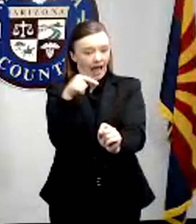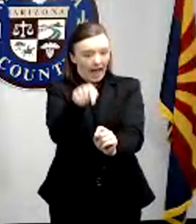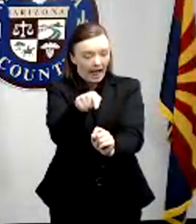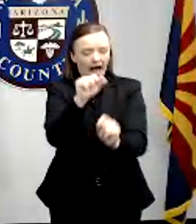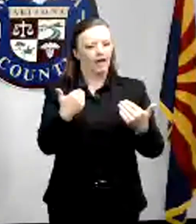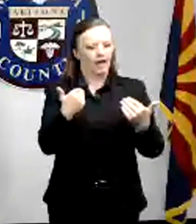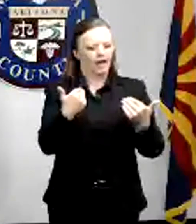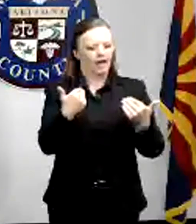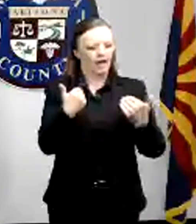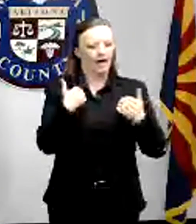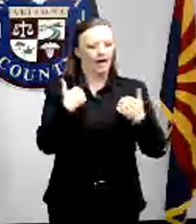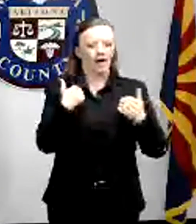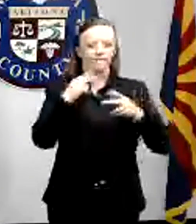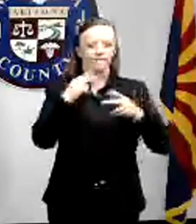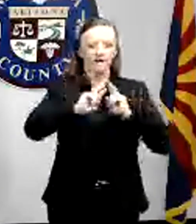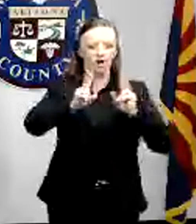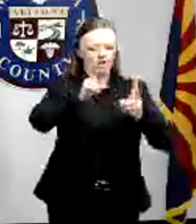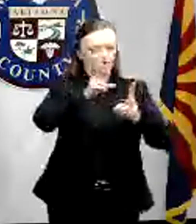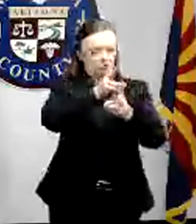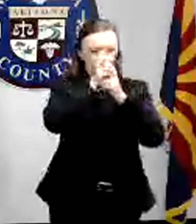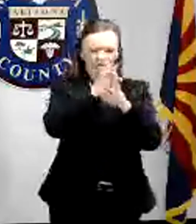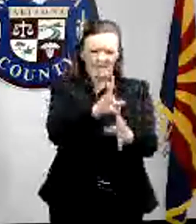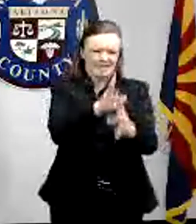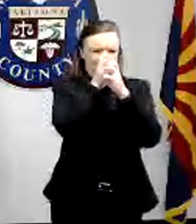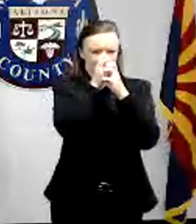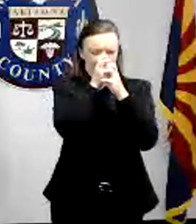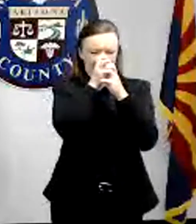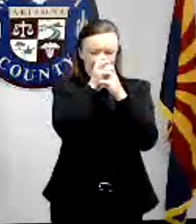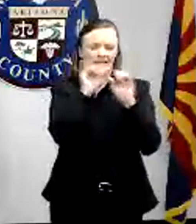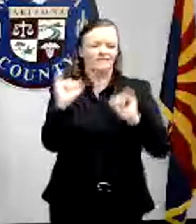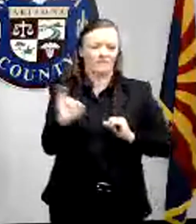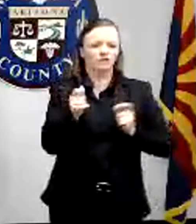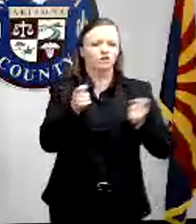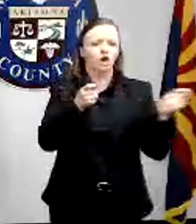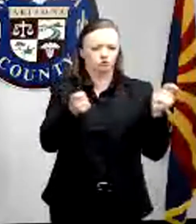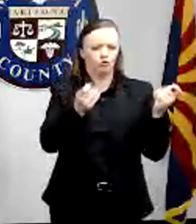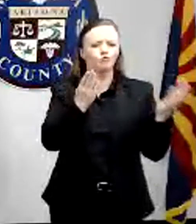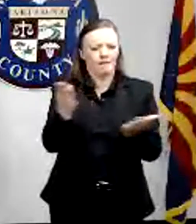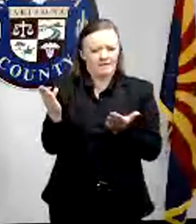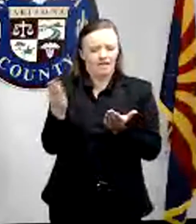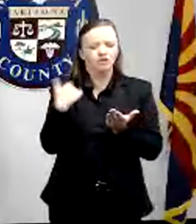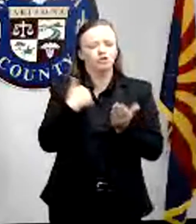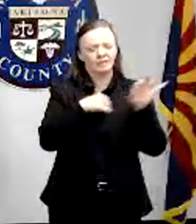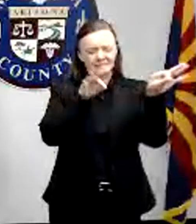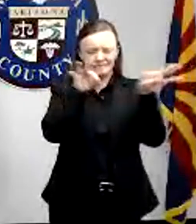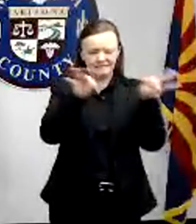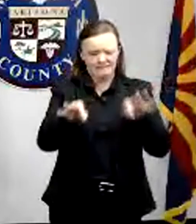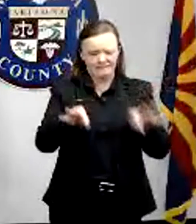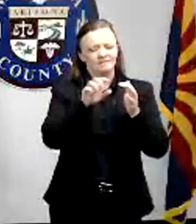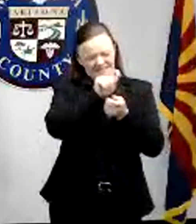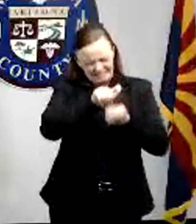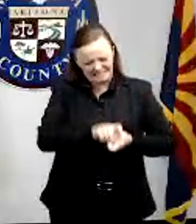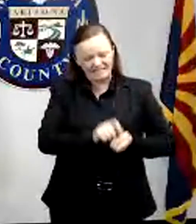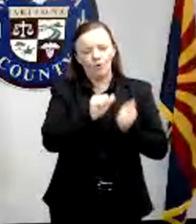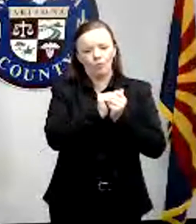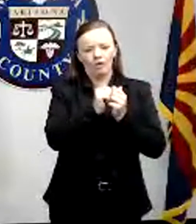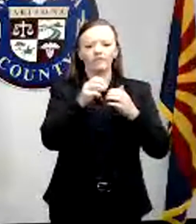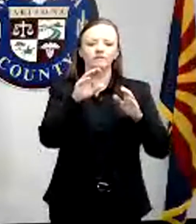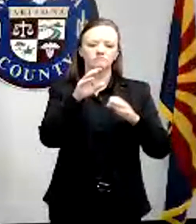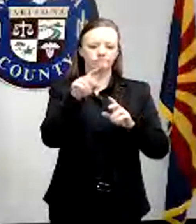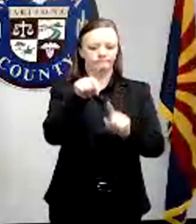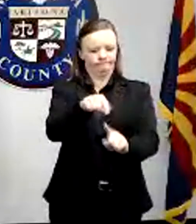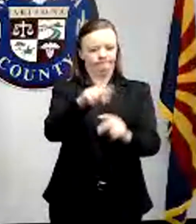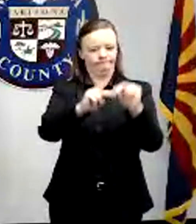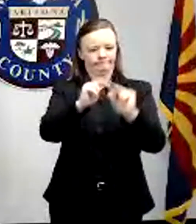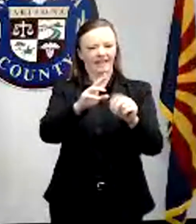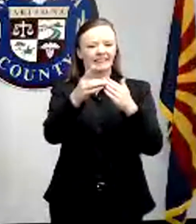a healthcare worker, incredibly strict set of infection control recommendations that we walk through with the leadership of the facility.